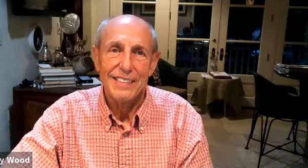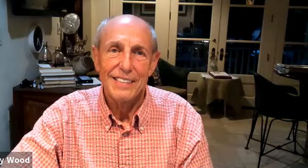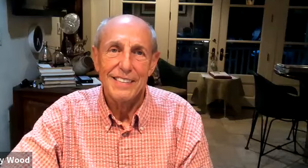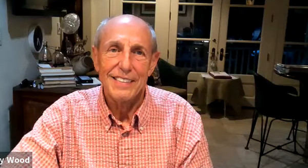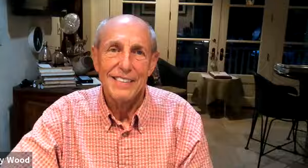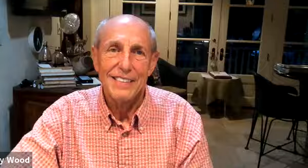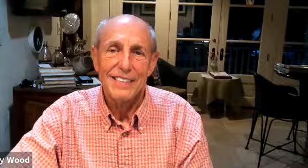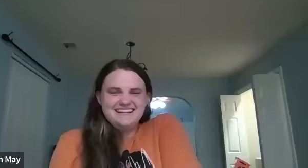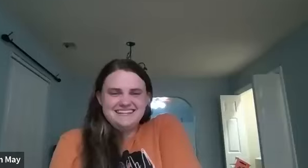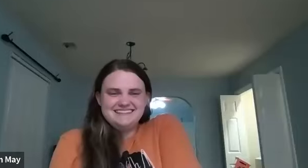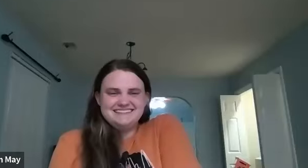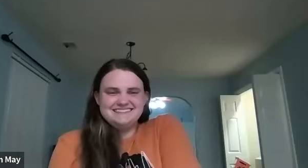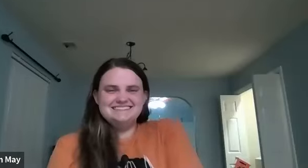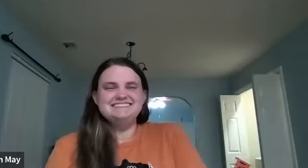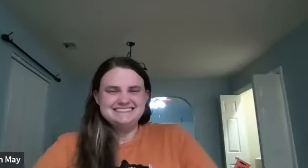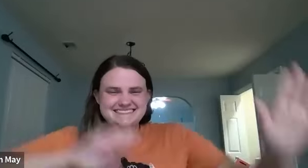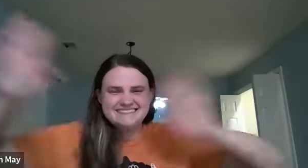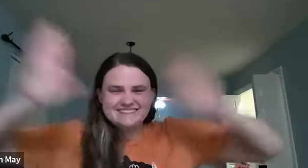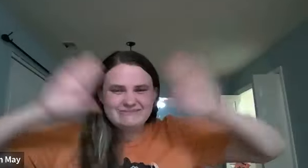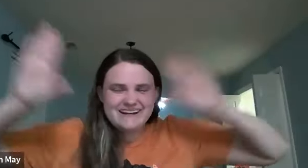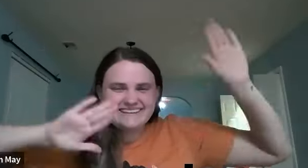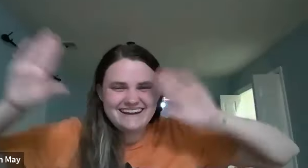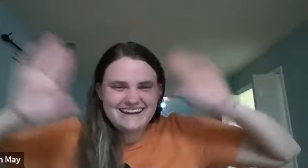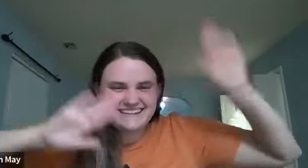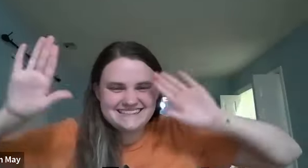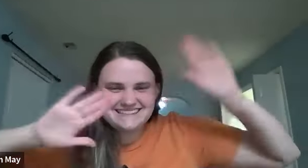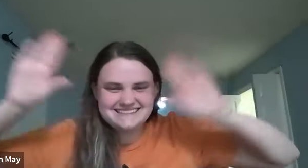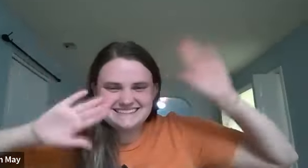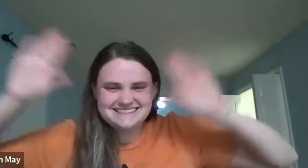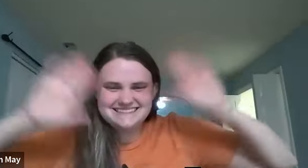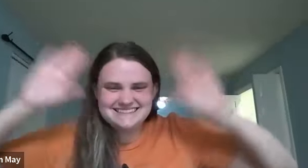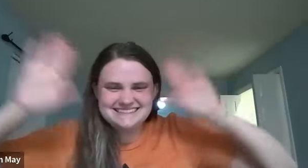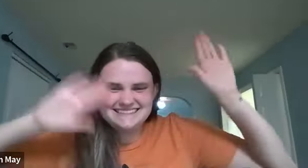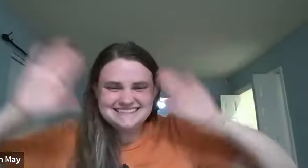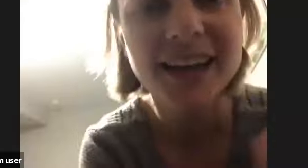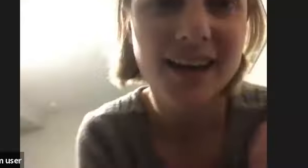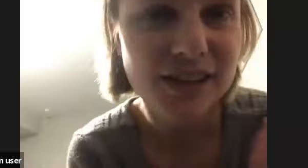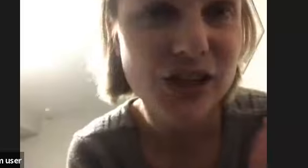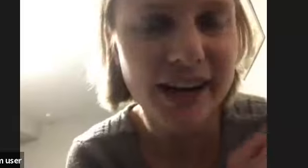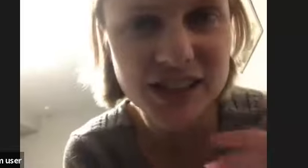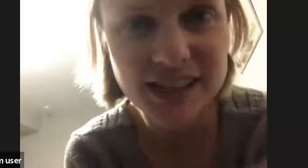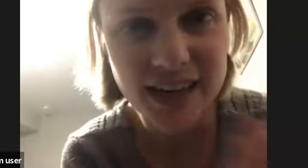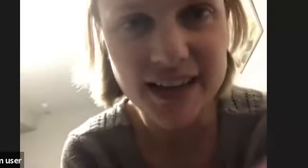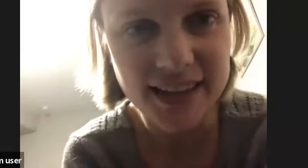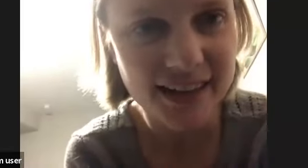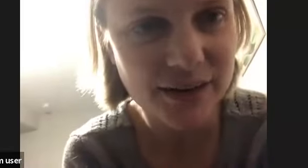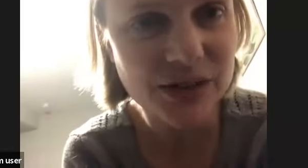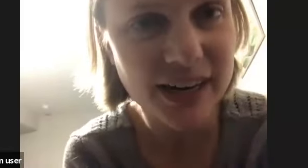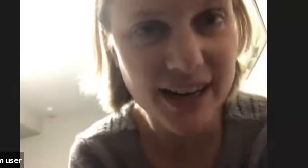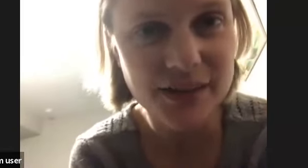All All right, right. y'all have a great week. I was gonna ask, Guys. hey, Sorry, just at the end. I was trying to ask a